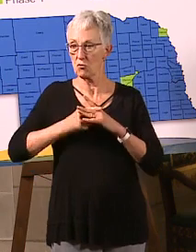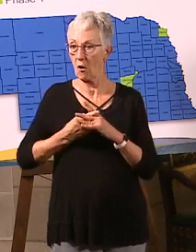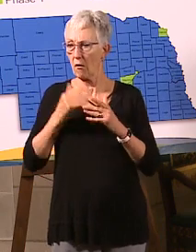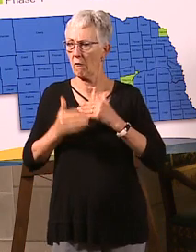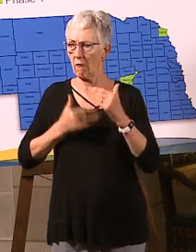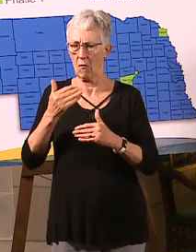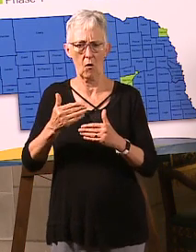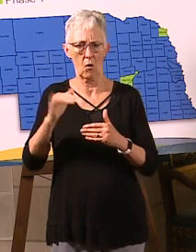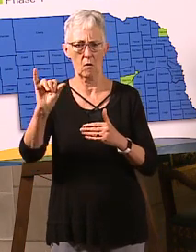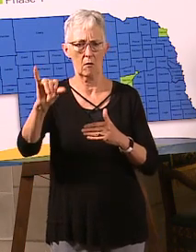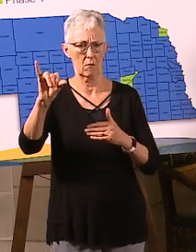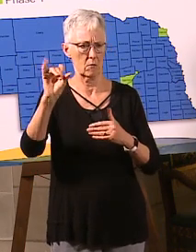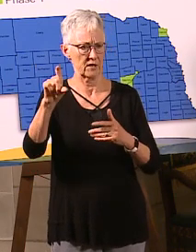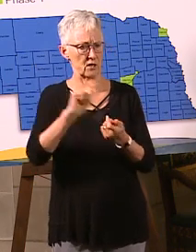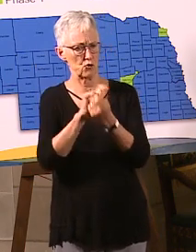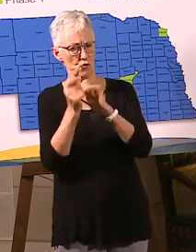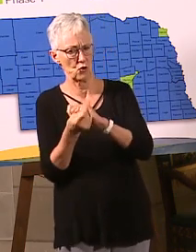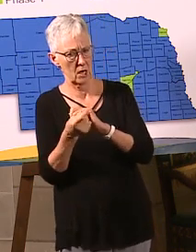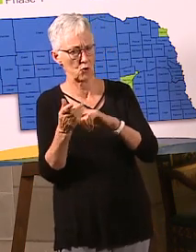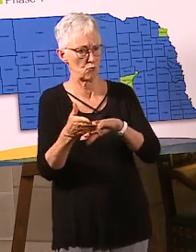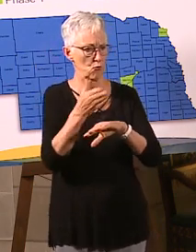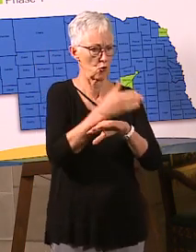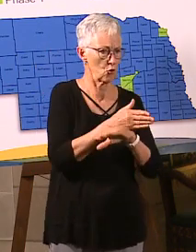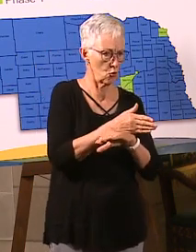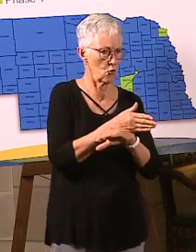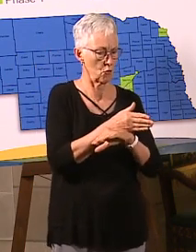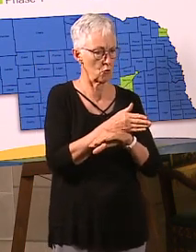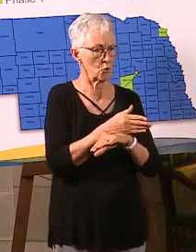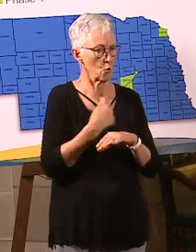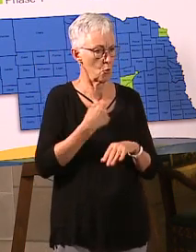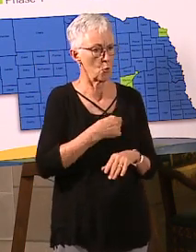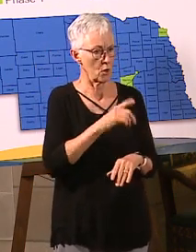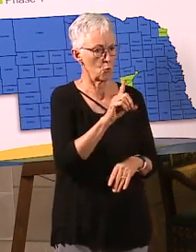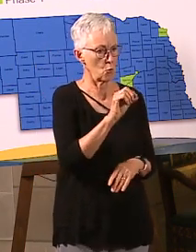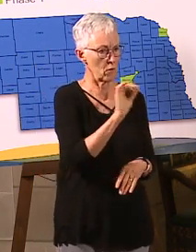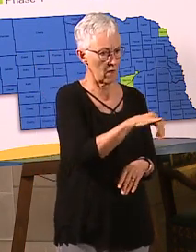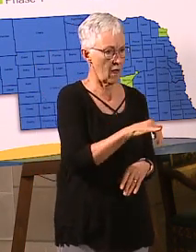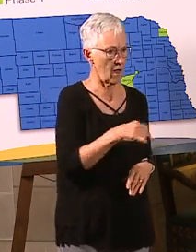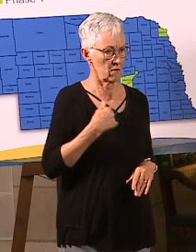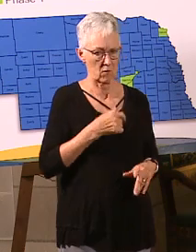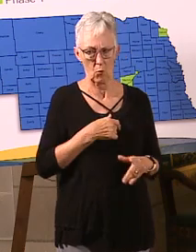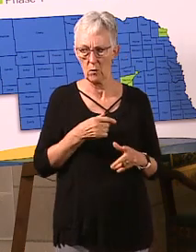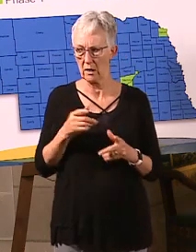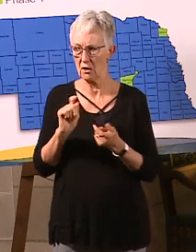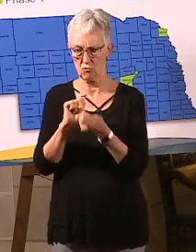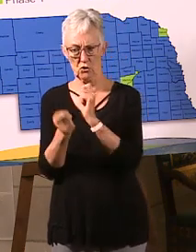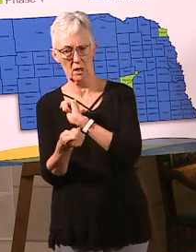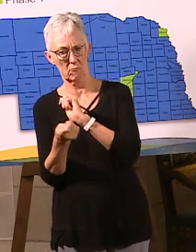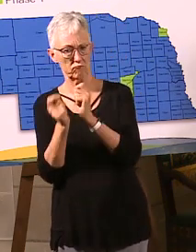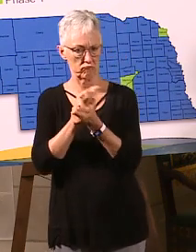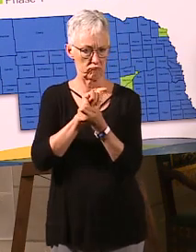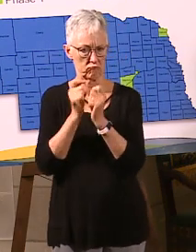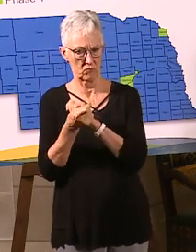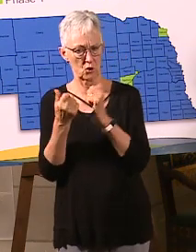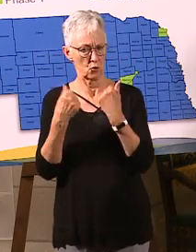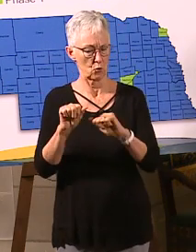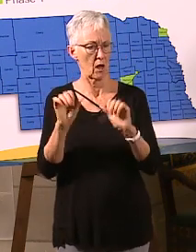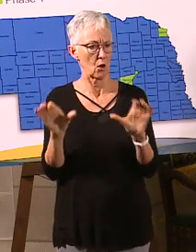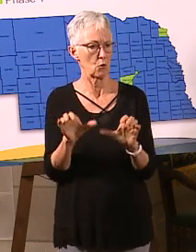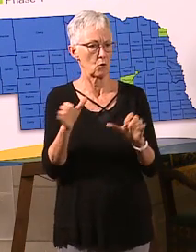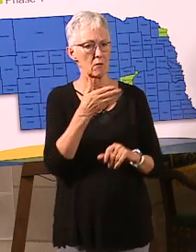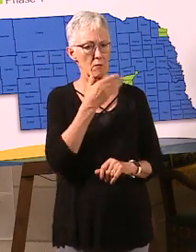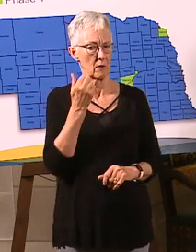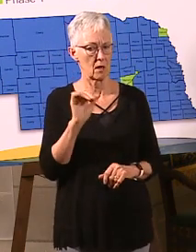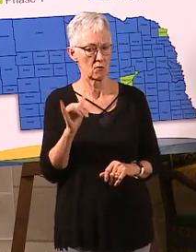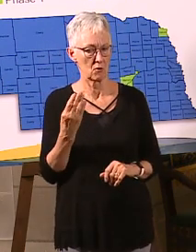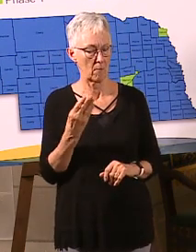doing with testnebraska.com, is we find something we can do a better job on, we fix it, and we move on and try and do a better job. And the fact